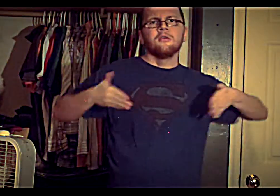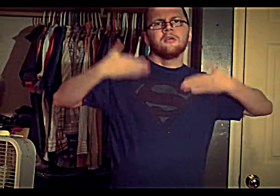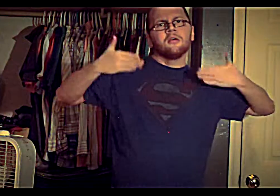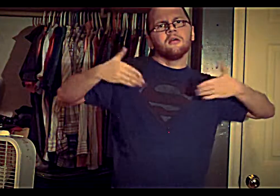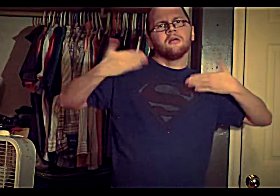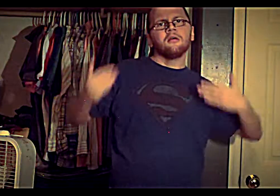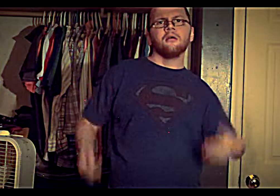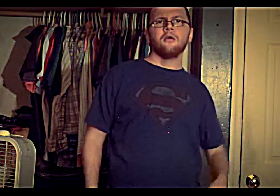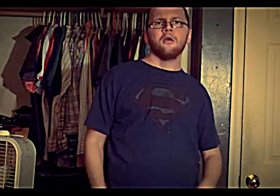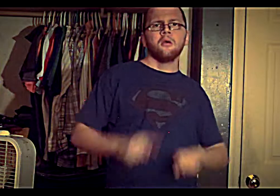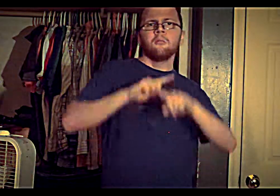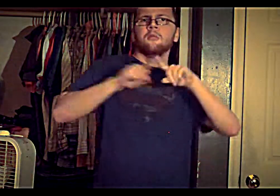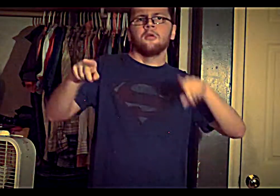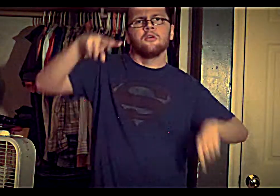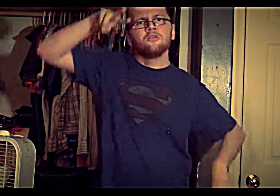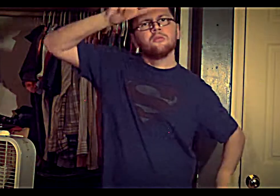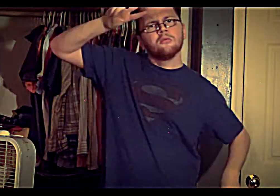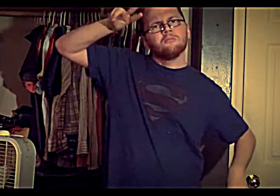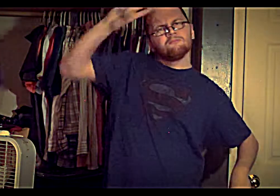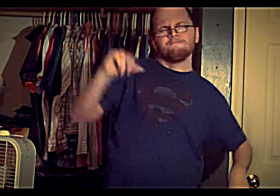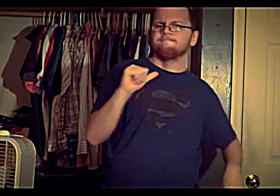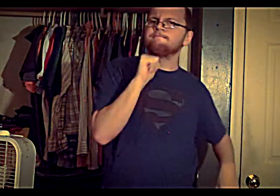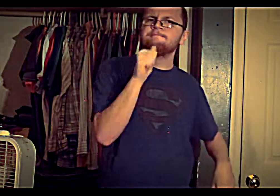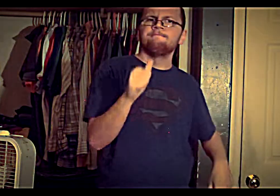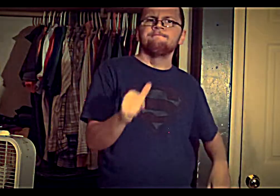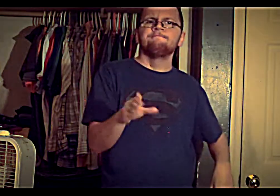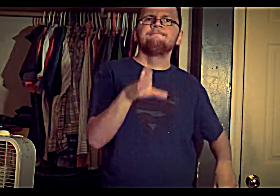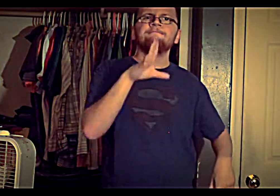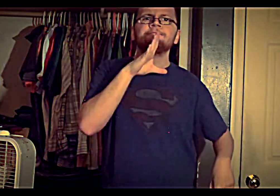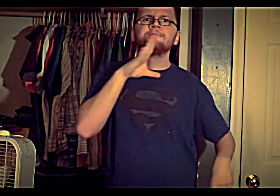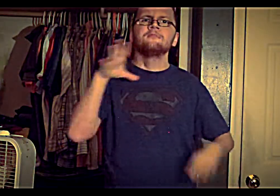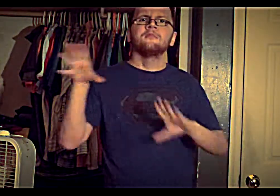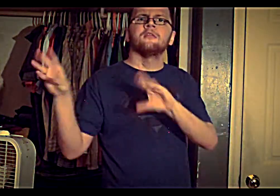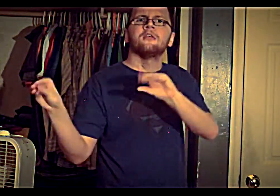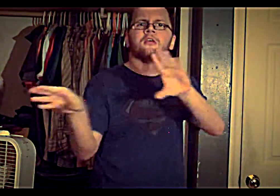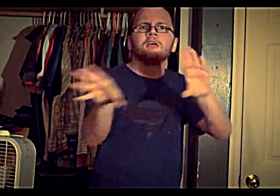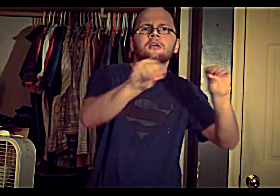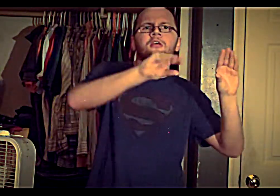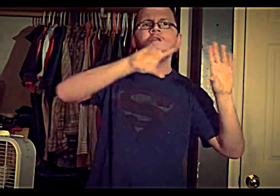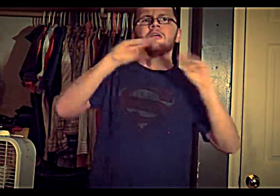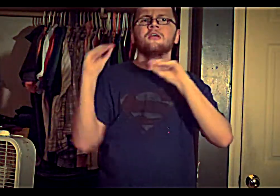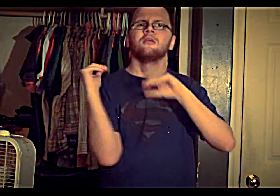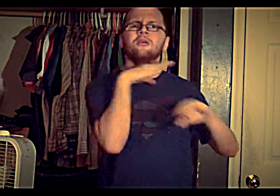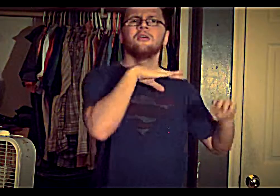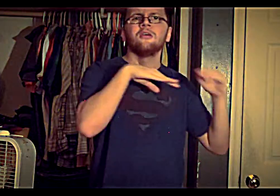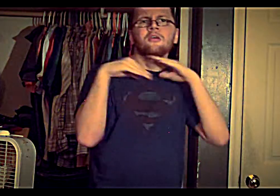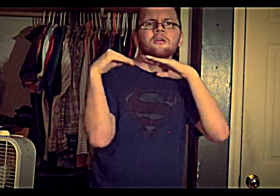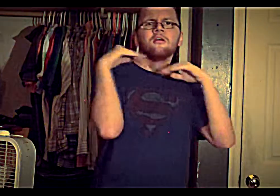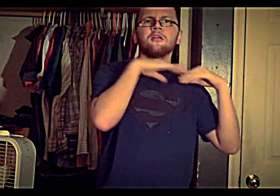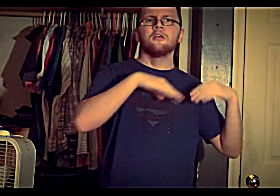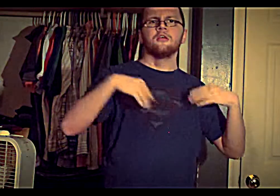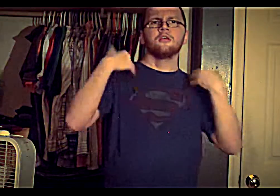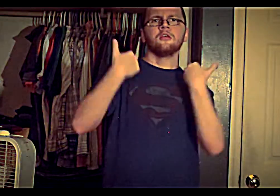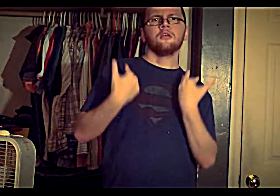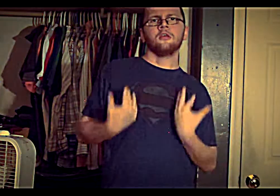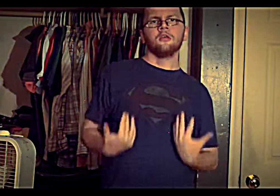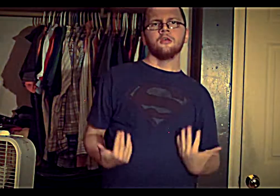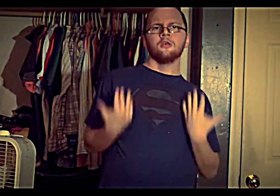I'll be young, but I ain't stupid. Talking right in circles with your tongue. I give